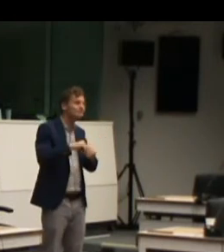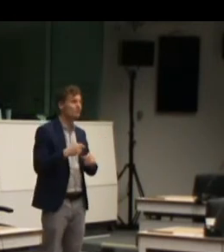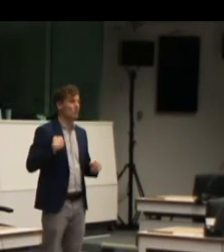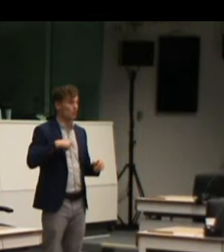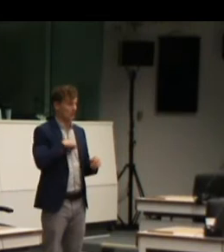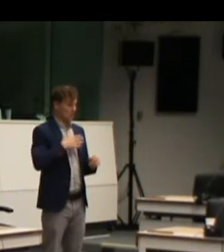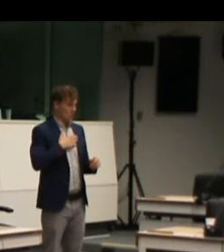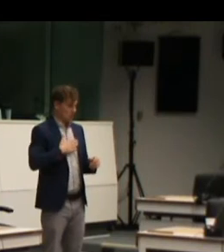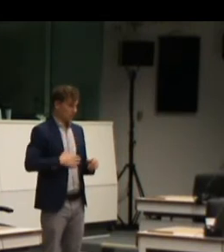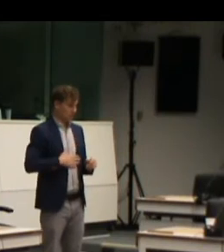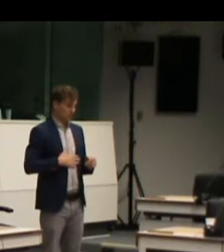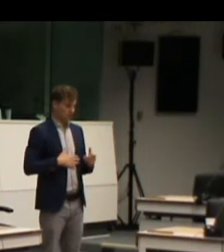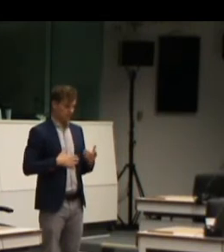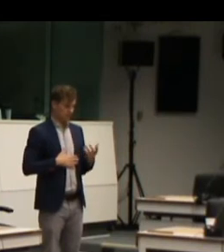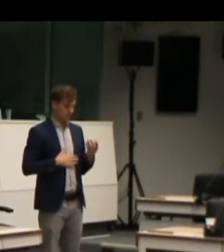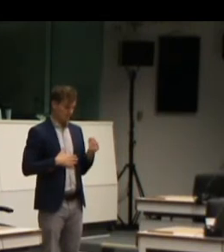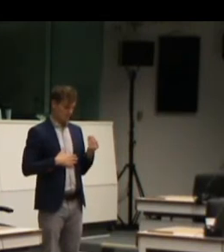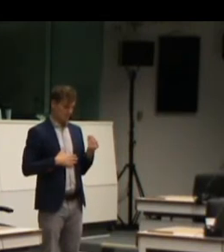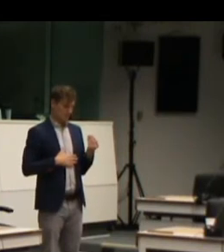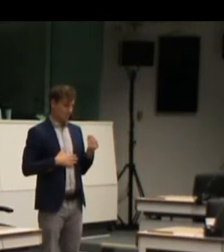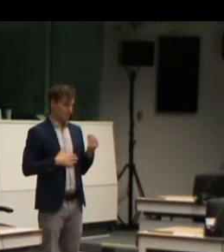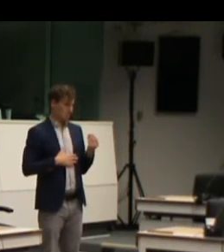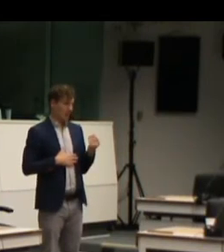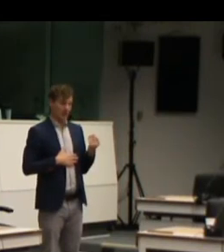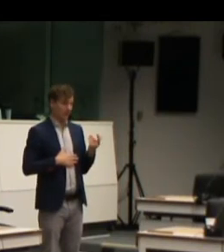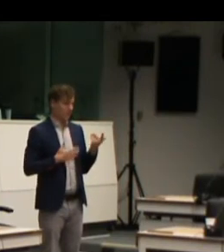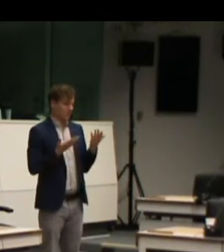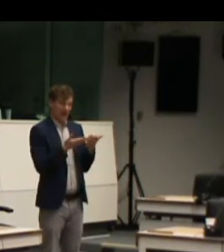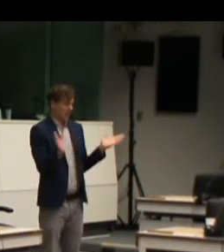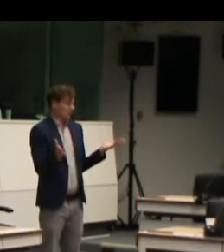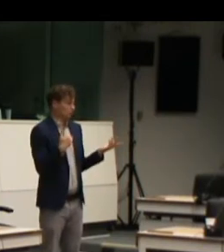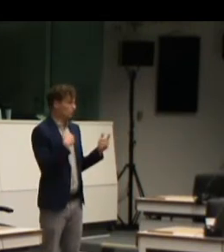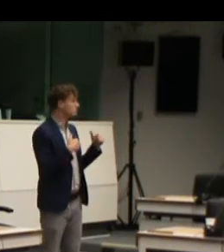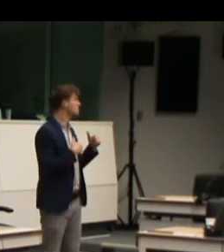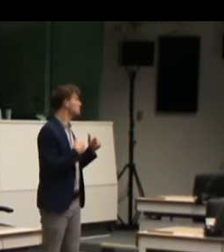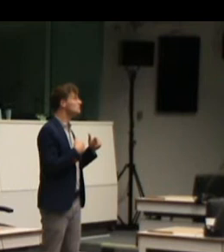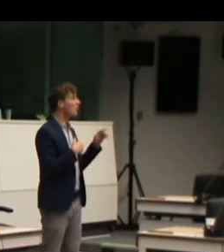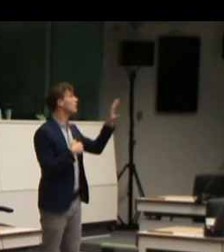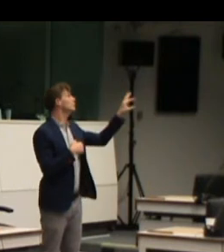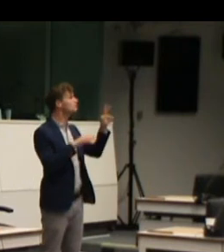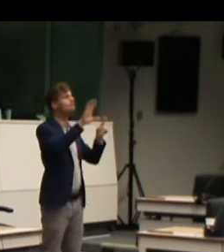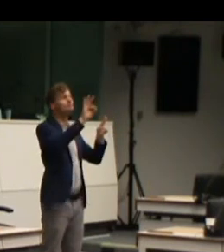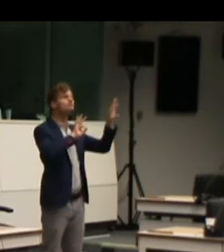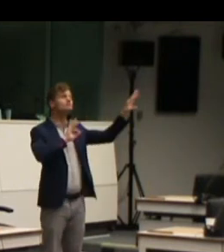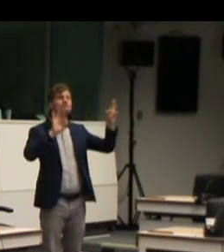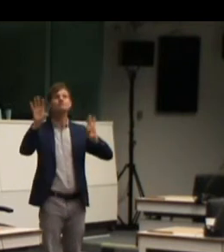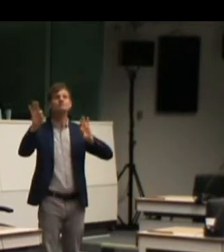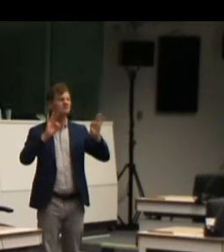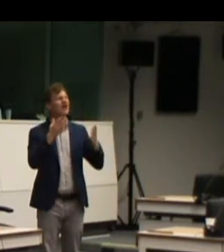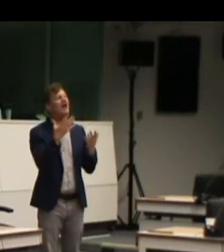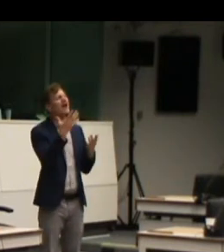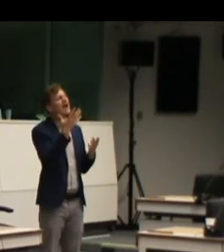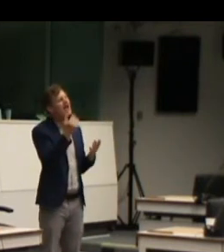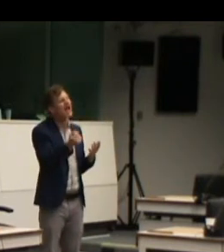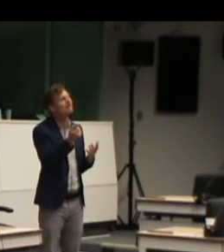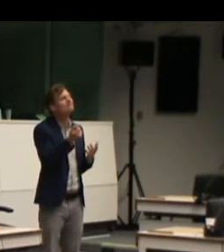pull in money from any place that we can pull it, really. And we do some kind of fundraising things, like we sell